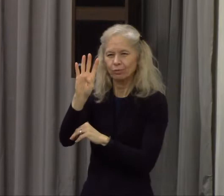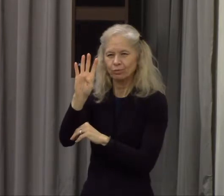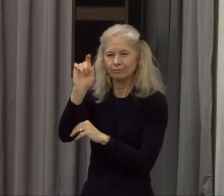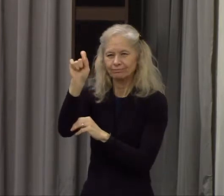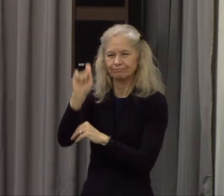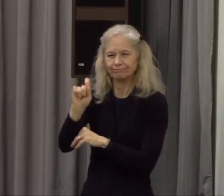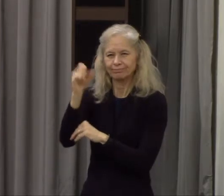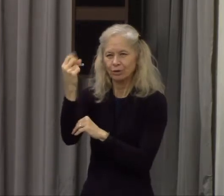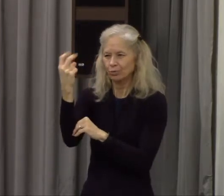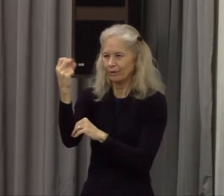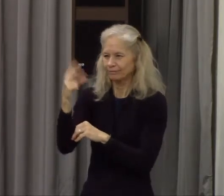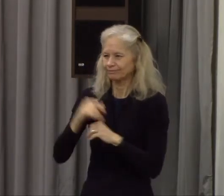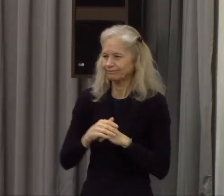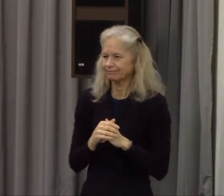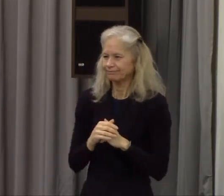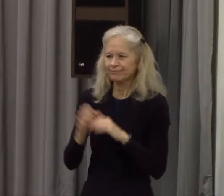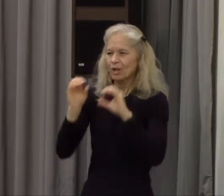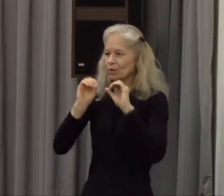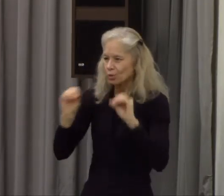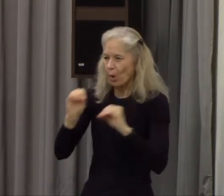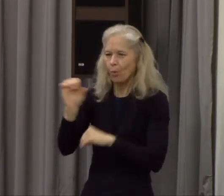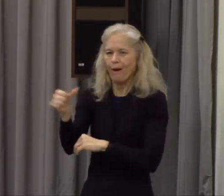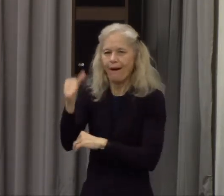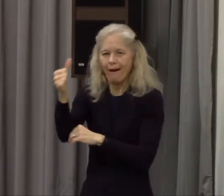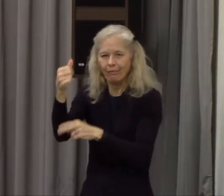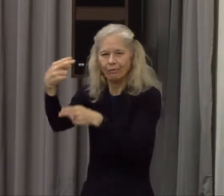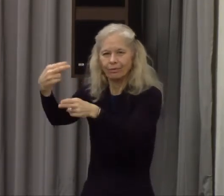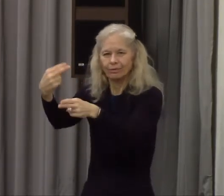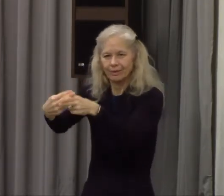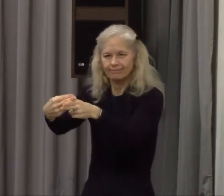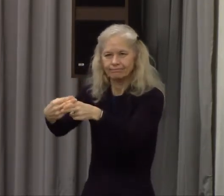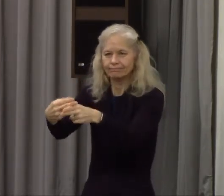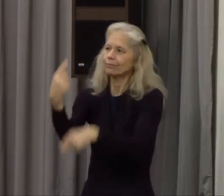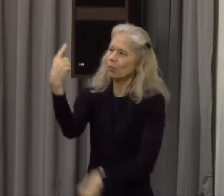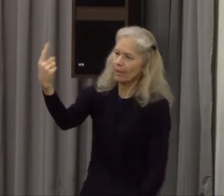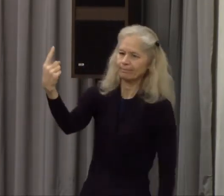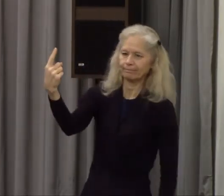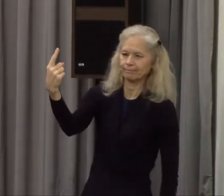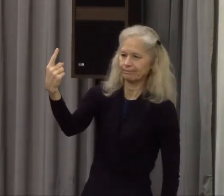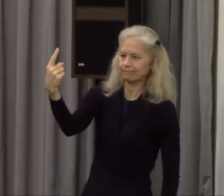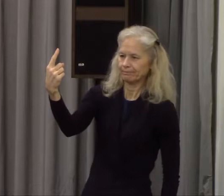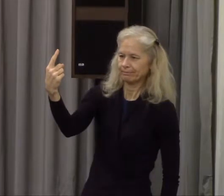He doesn't have a plan B, it's believe. It's the only plan he has, okay? Believe in Christ. He doesn't have an A, I guess I'll put it that way.